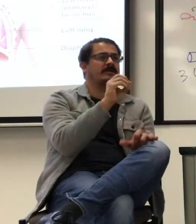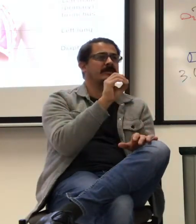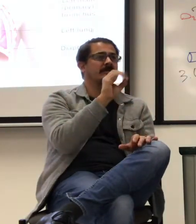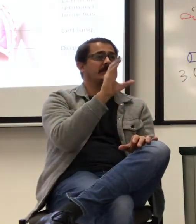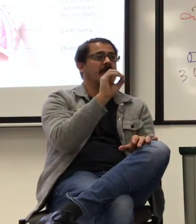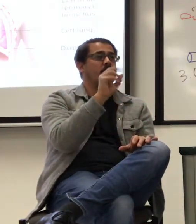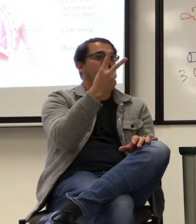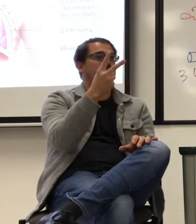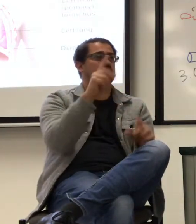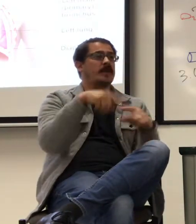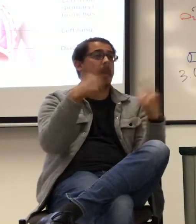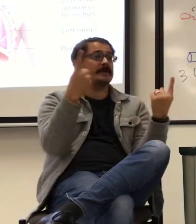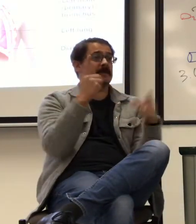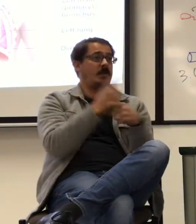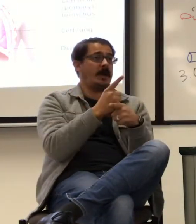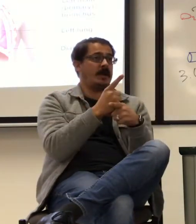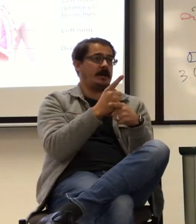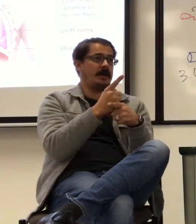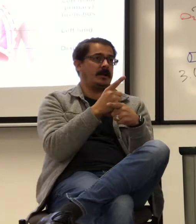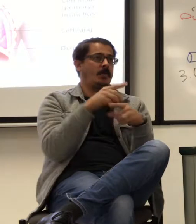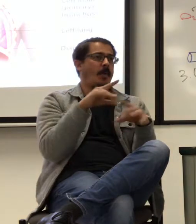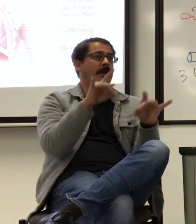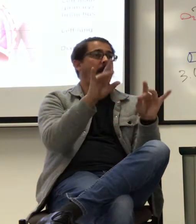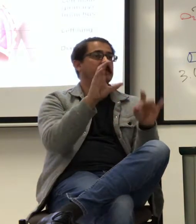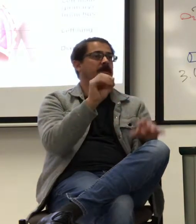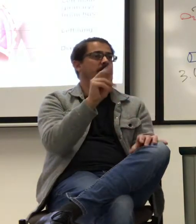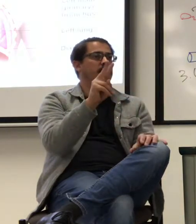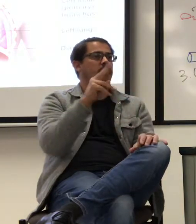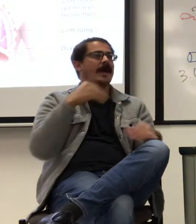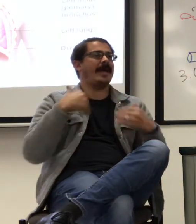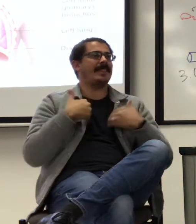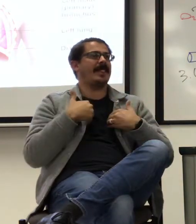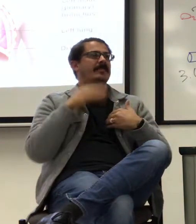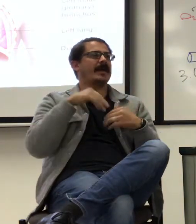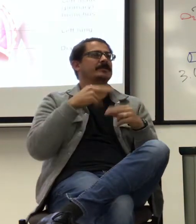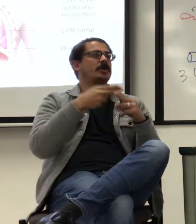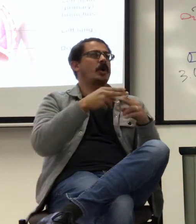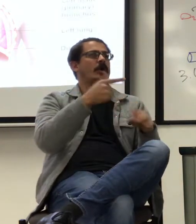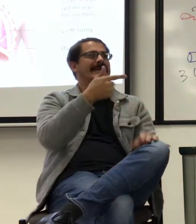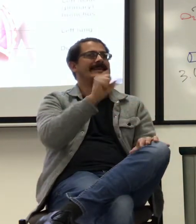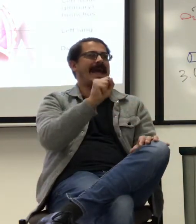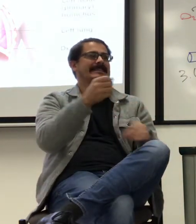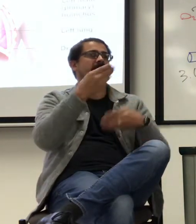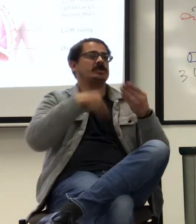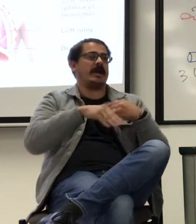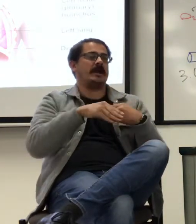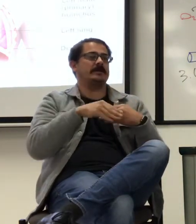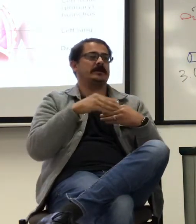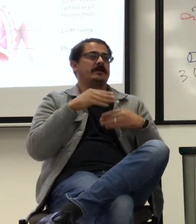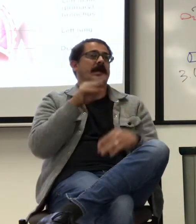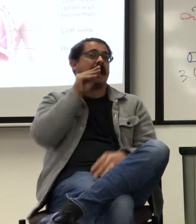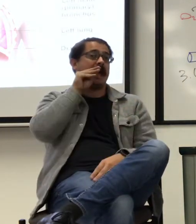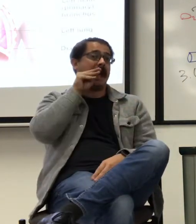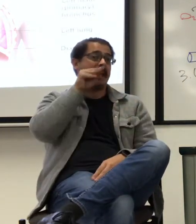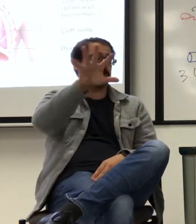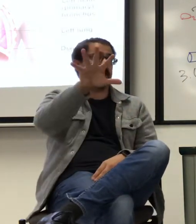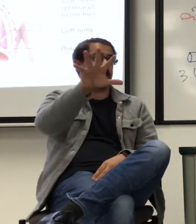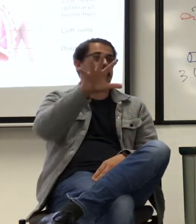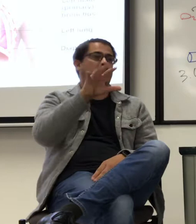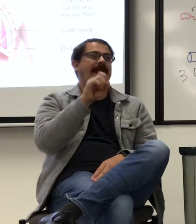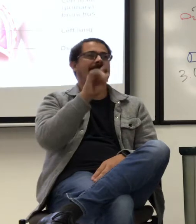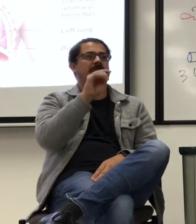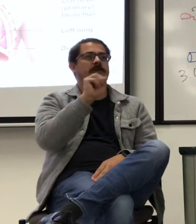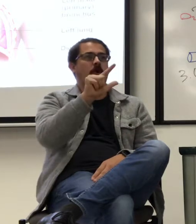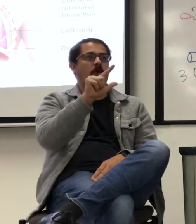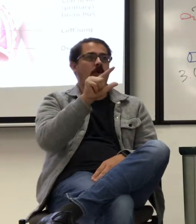the reverse, right? At the lung, we call that gas exchange the external respiration.